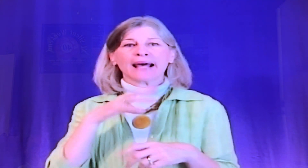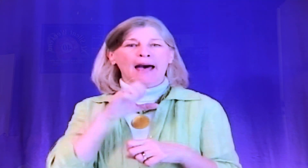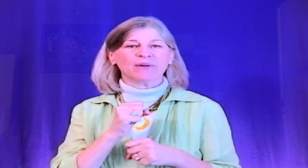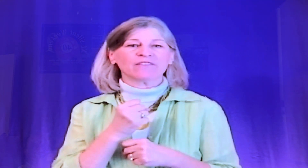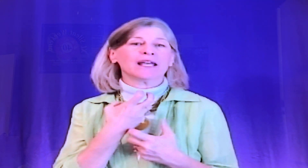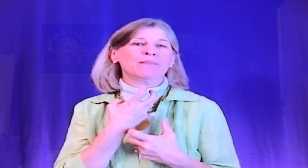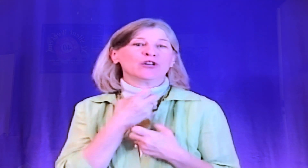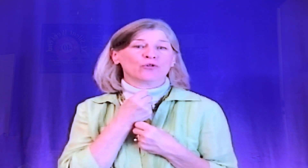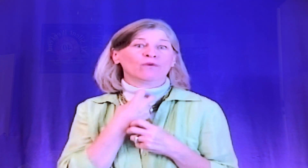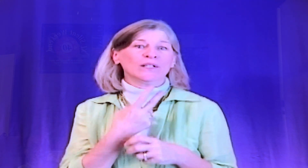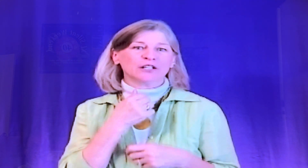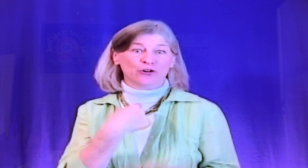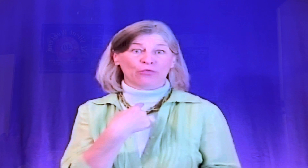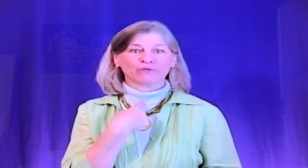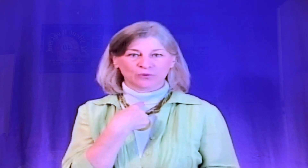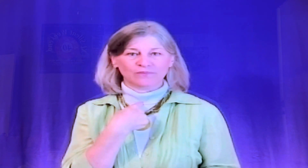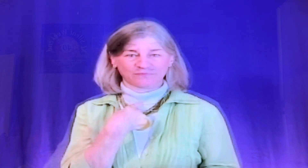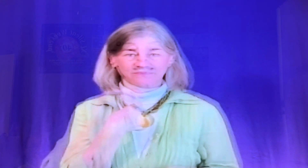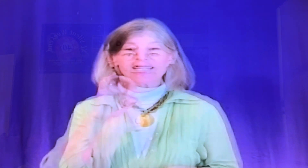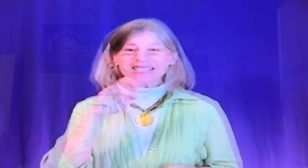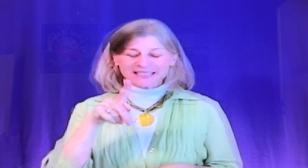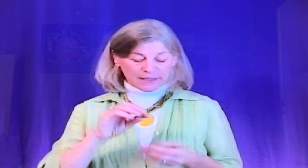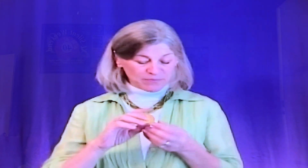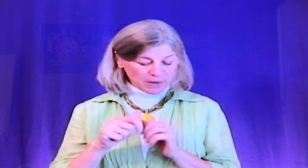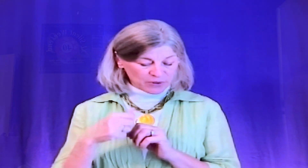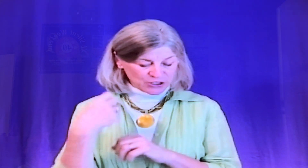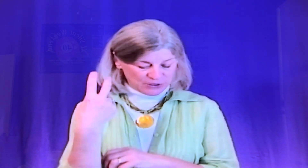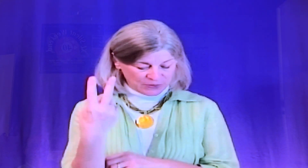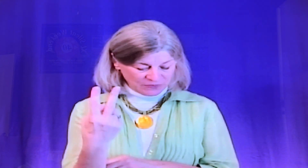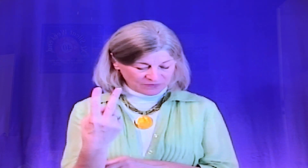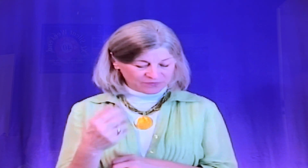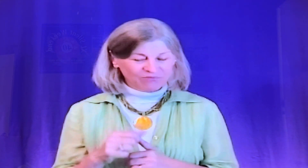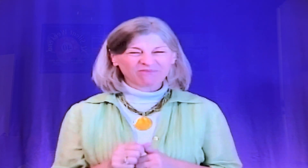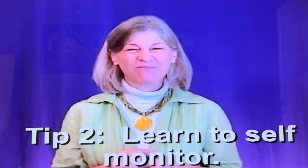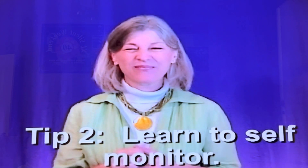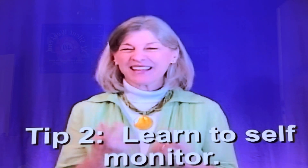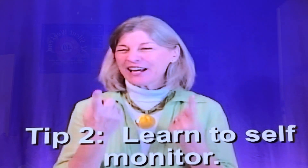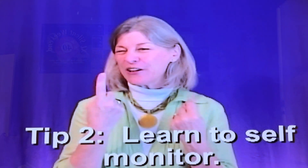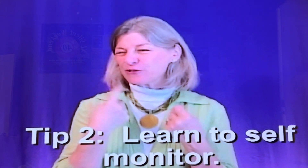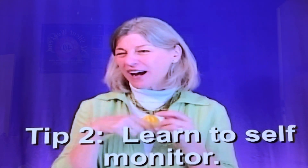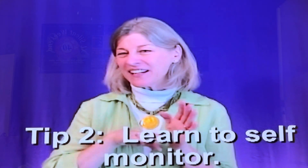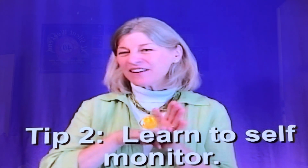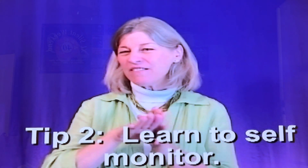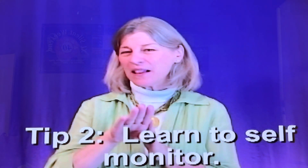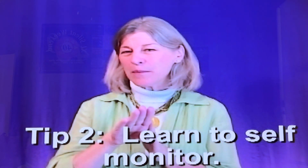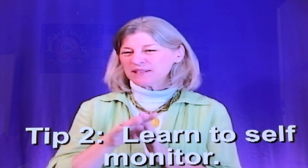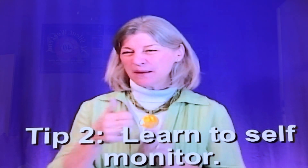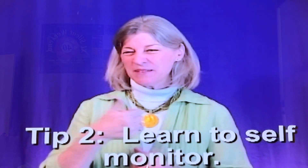habit of keeping your voice in your throat. Tip number 2, try to develop some